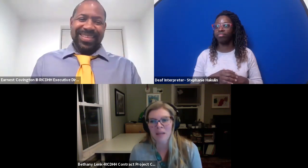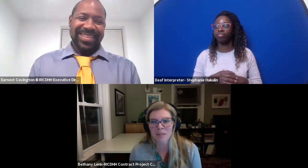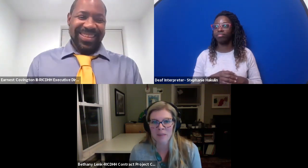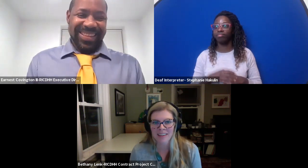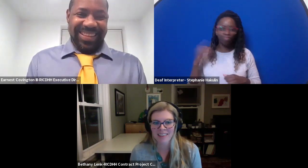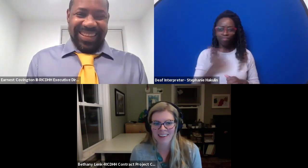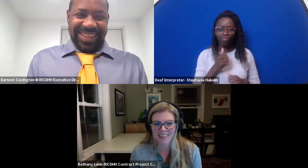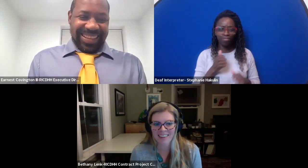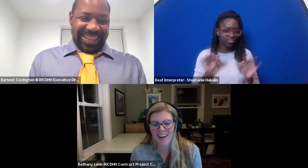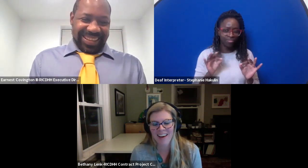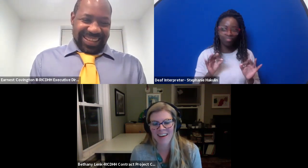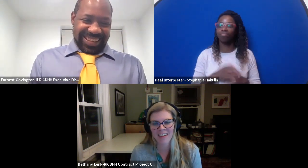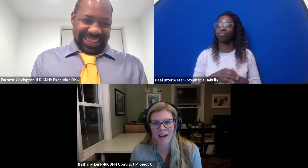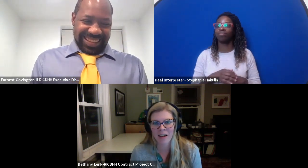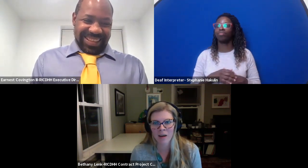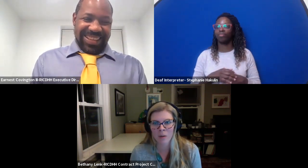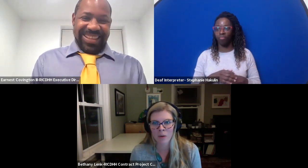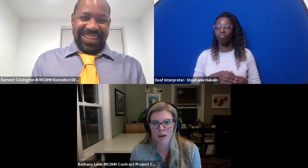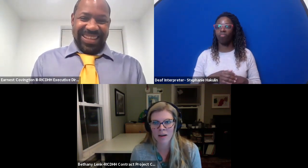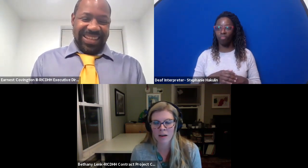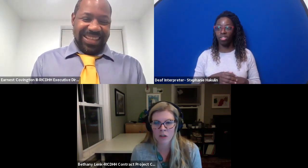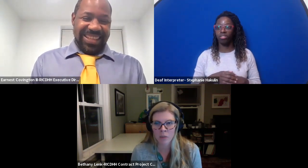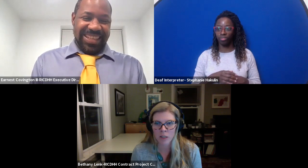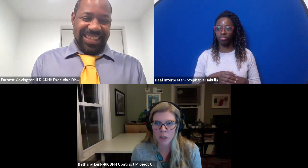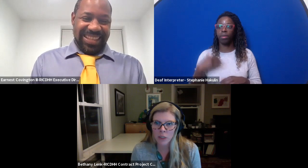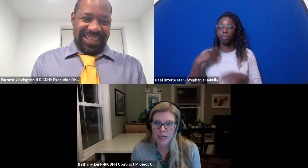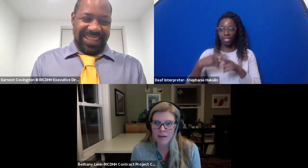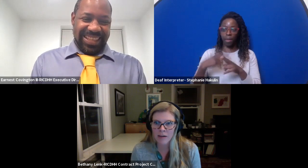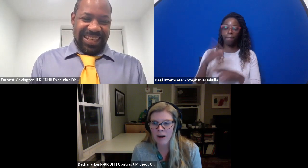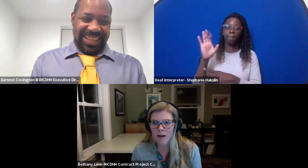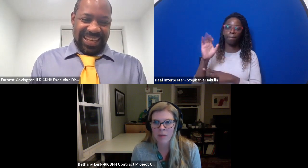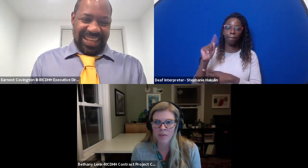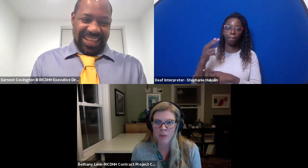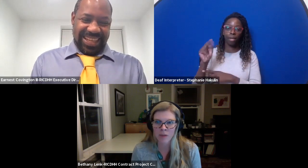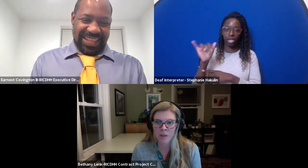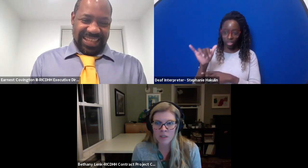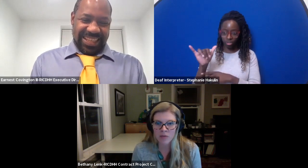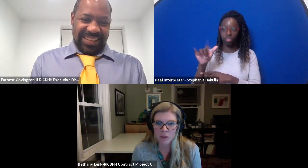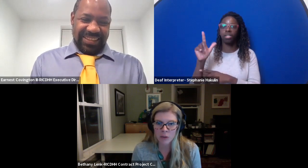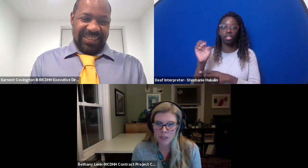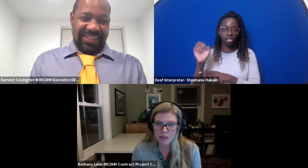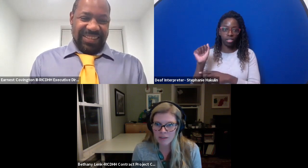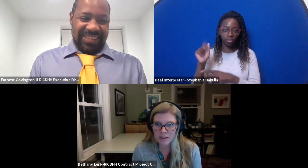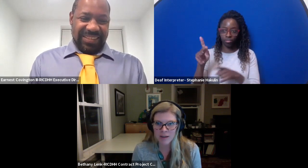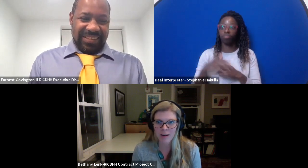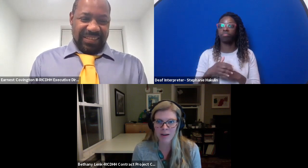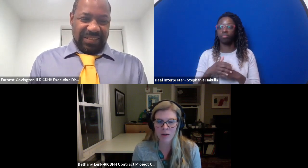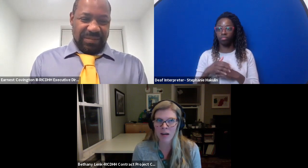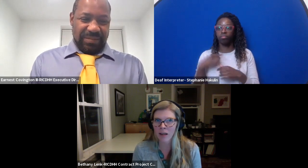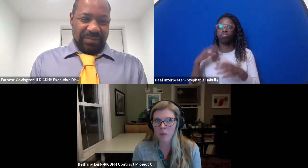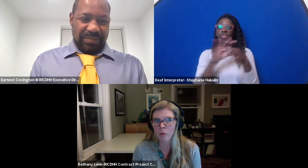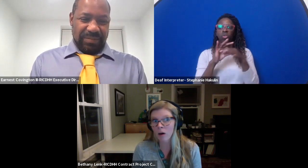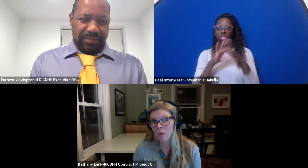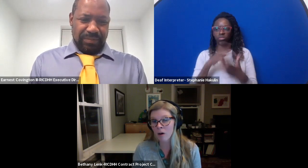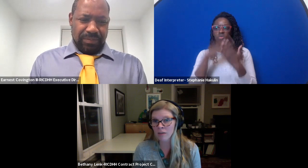My name is Bethany Lank, and I am a contract project coordinator. I've been with the commission for 2 years.